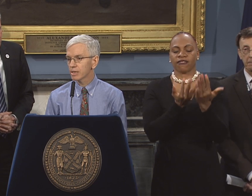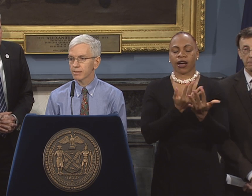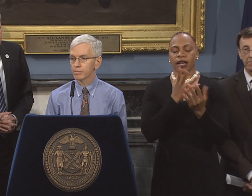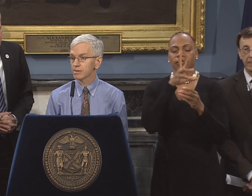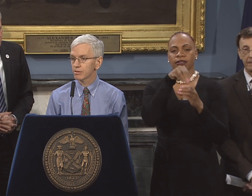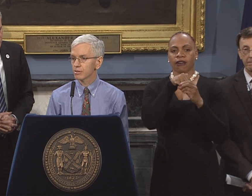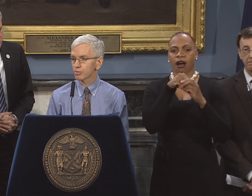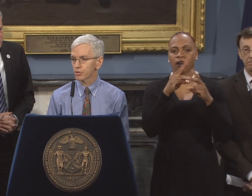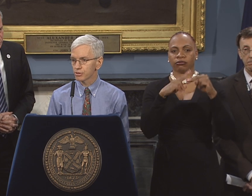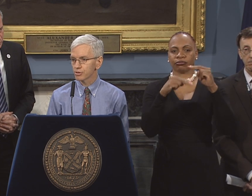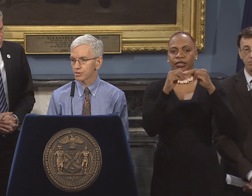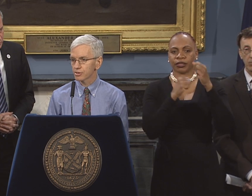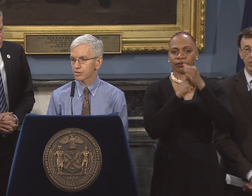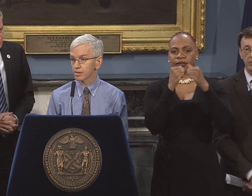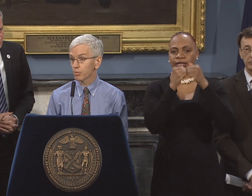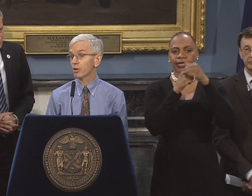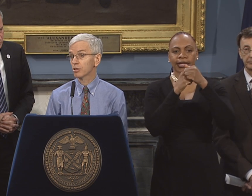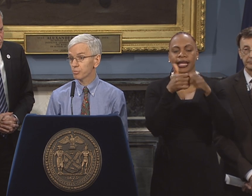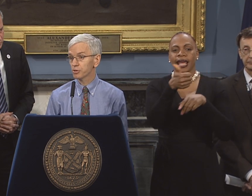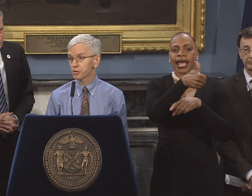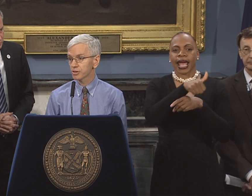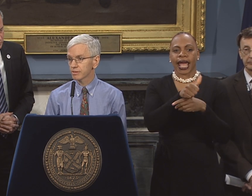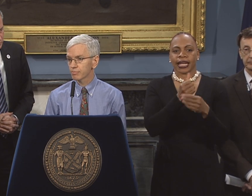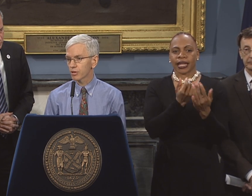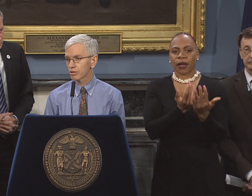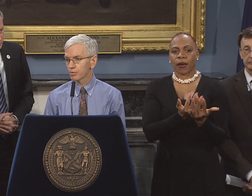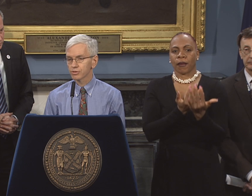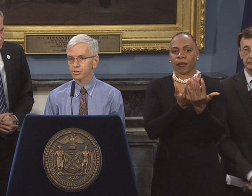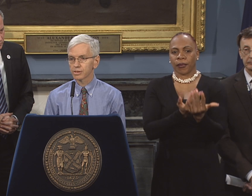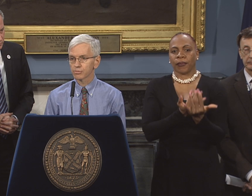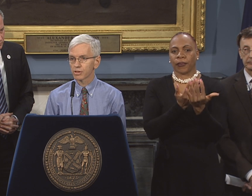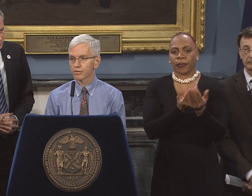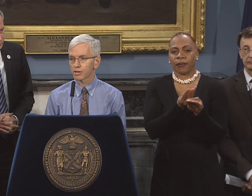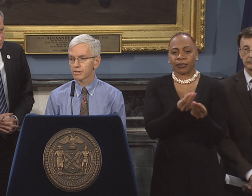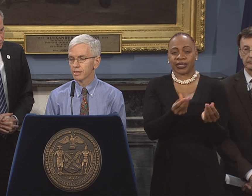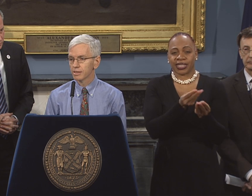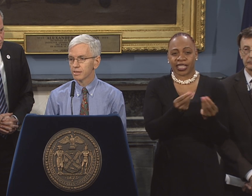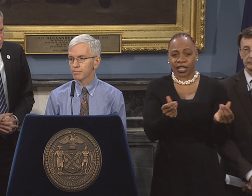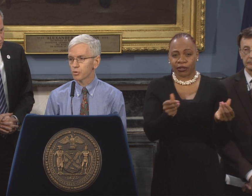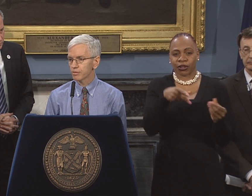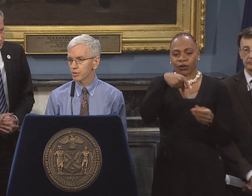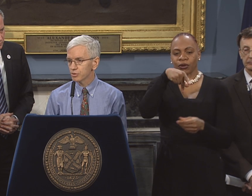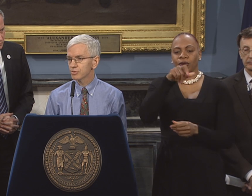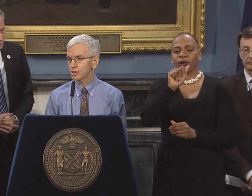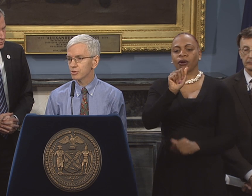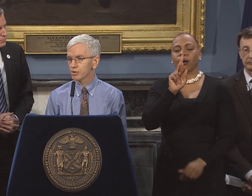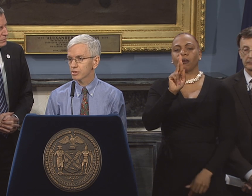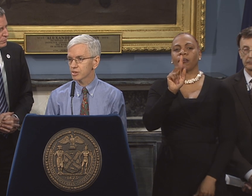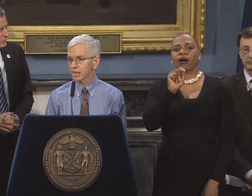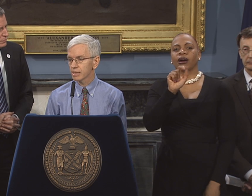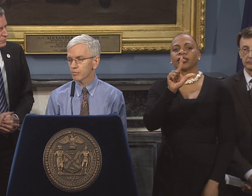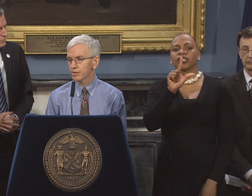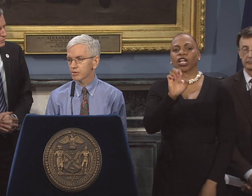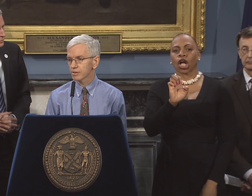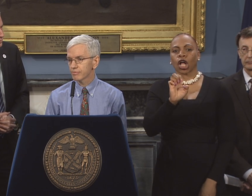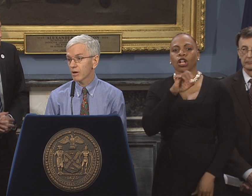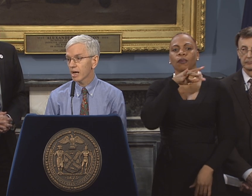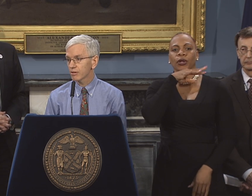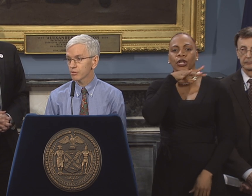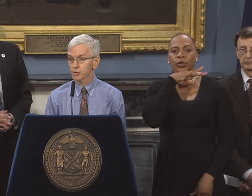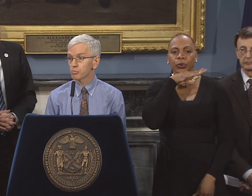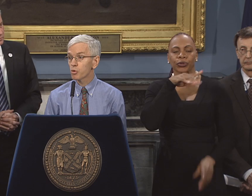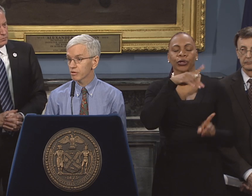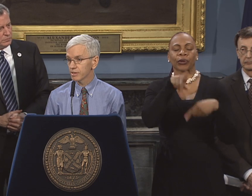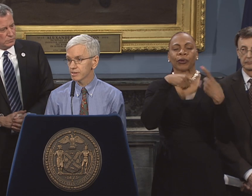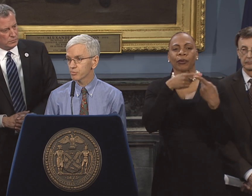any burning material produces particle pollution. Particle pollution is one of our important pollutants in New York City, and when there's a